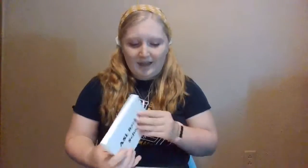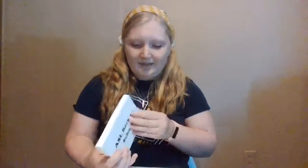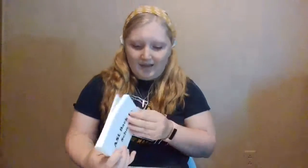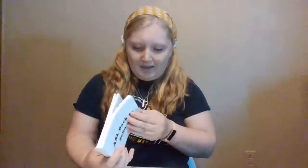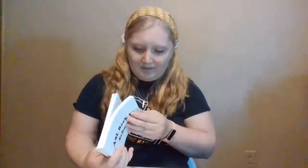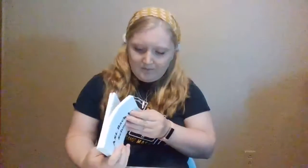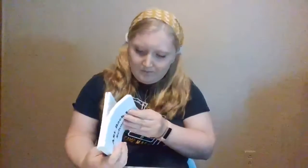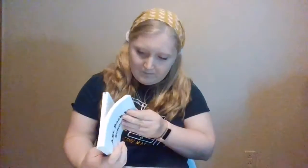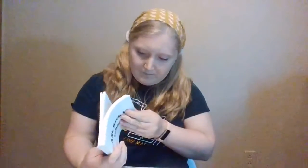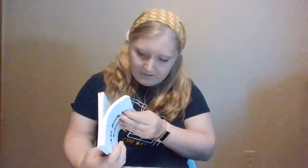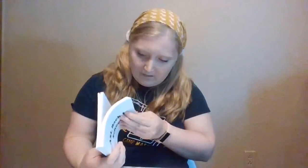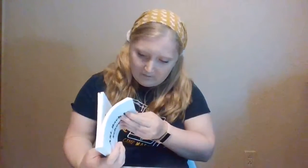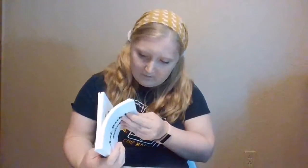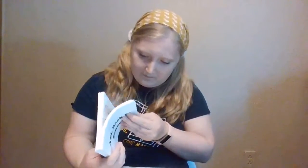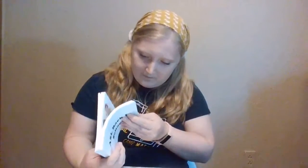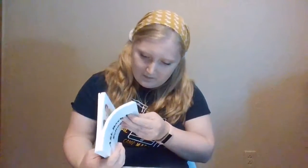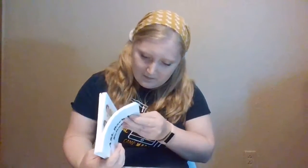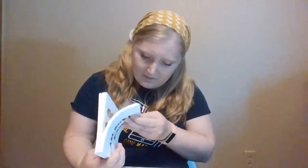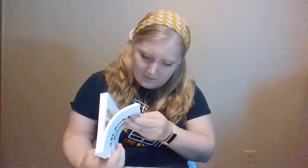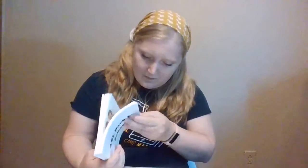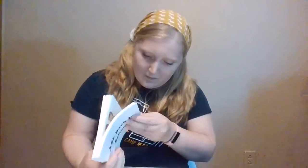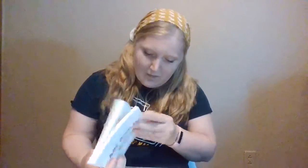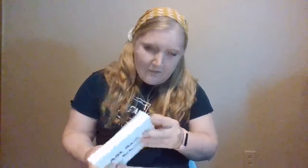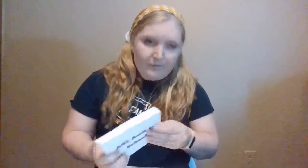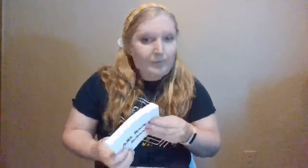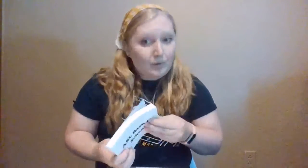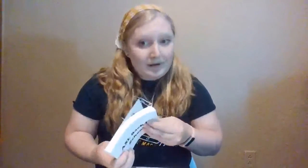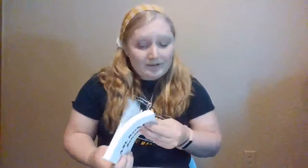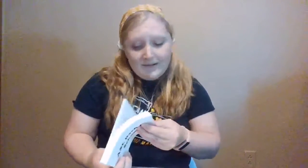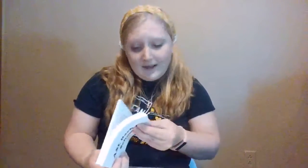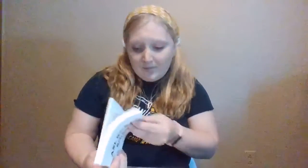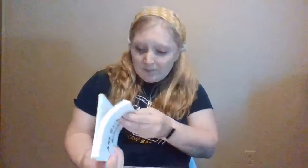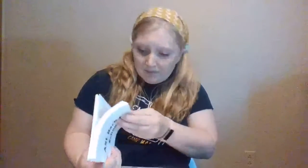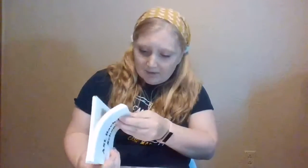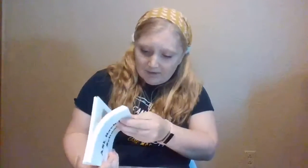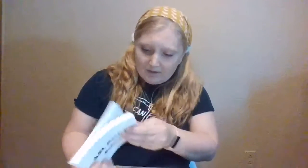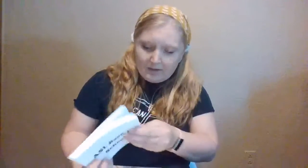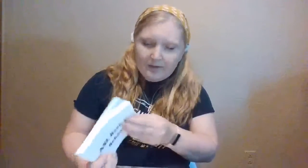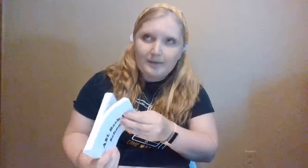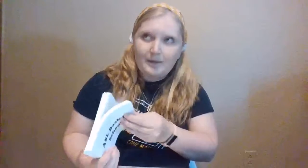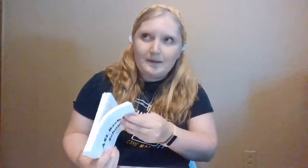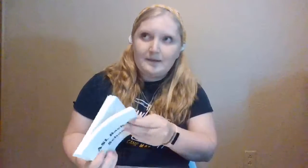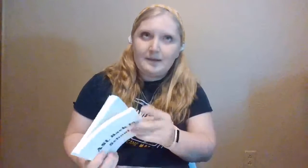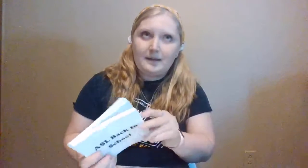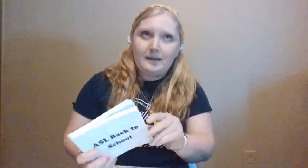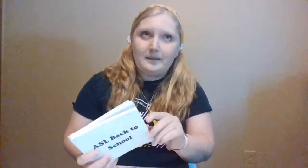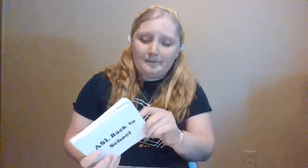that sign. So, for example, let me see.